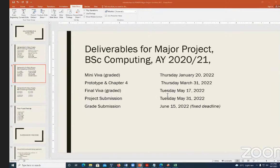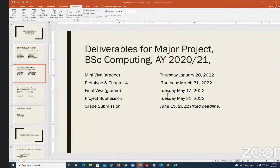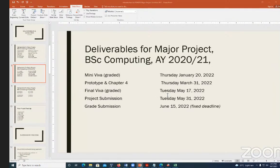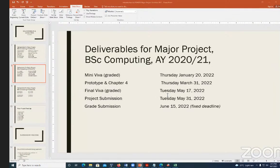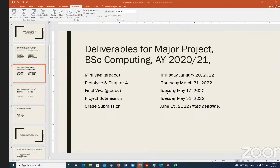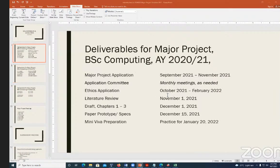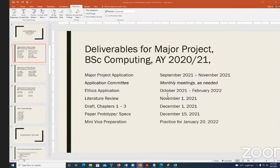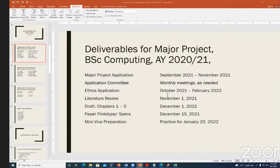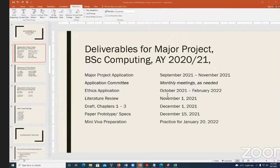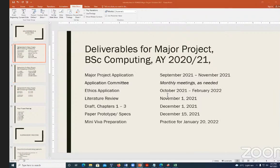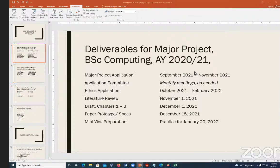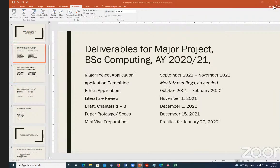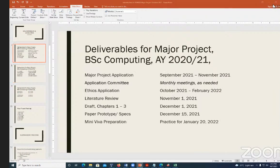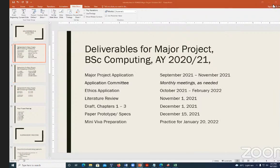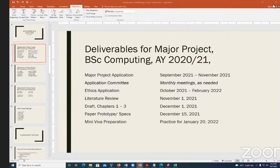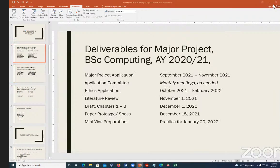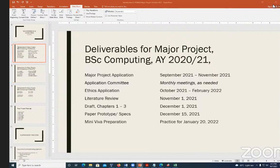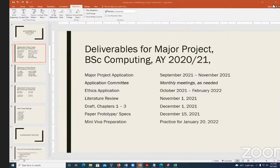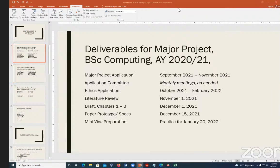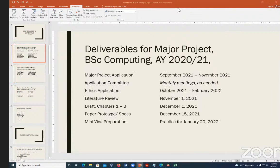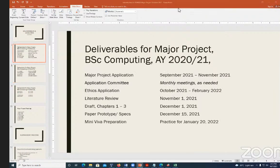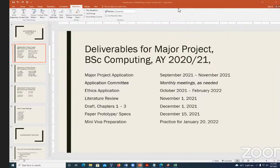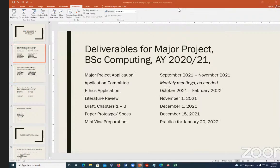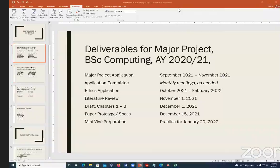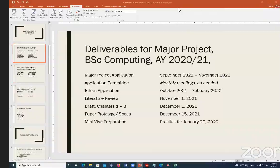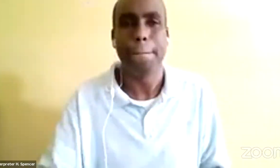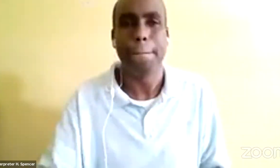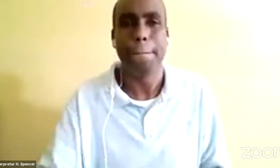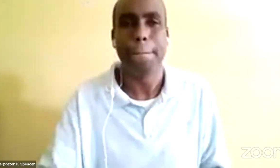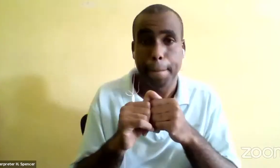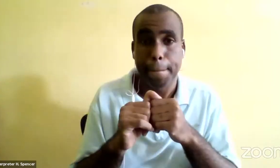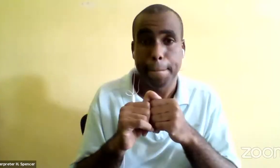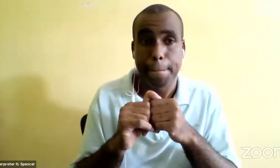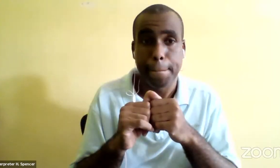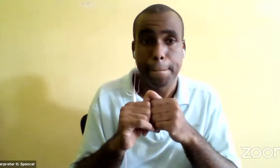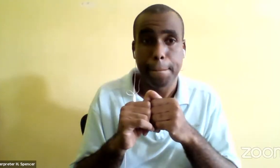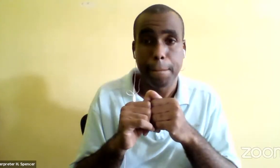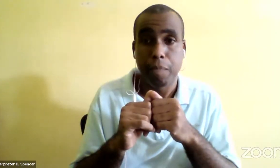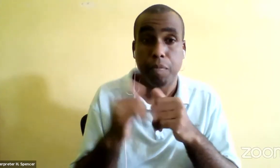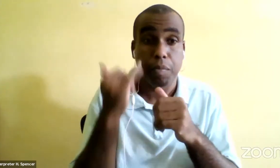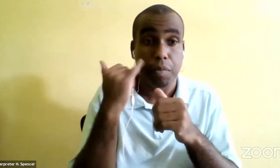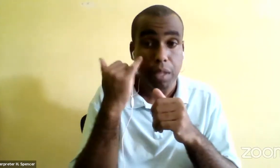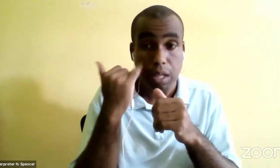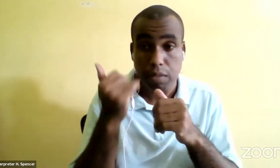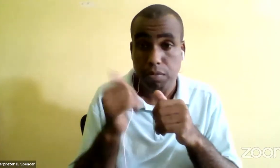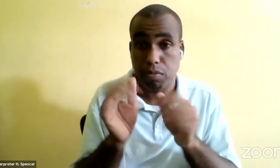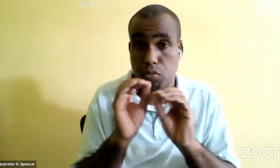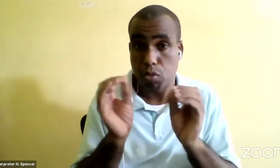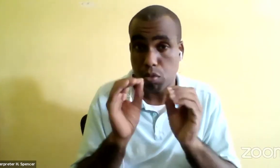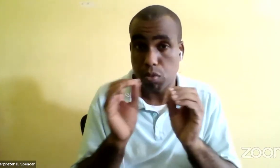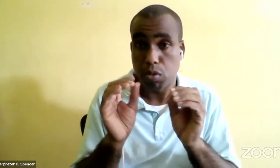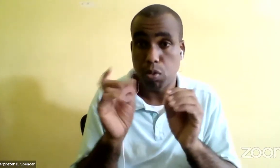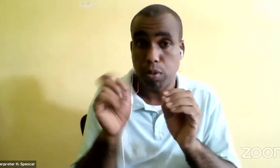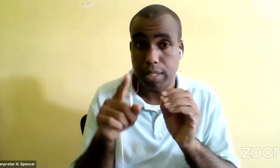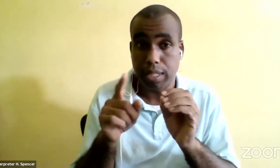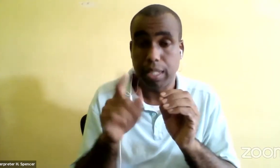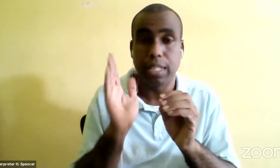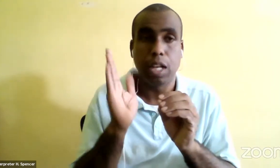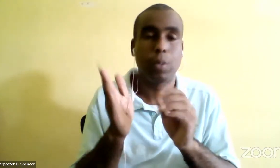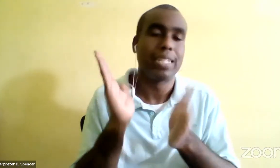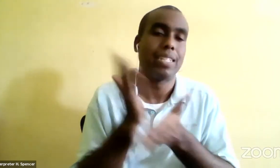That's basically everything else you can look. I don't know. So if there's no further questions, I'm going to stop